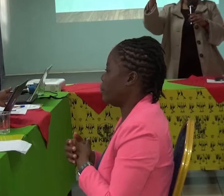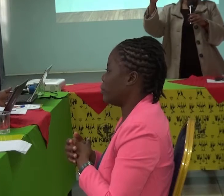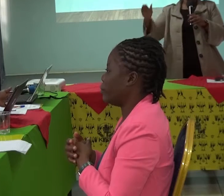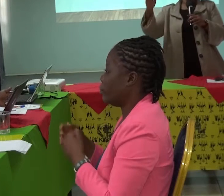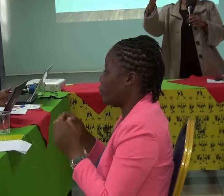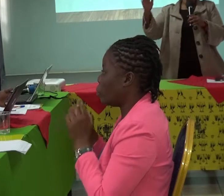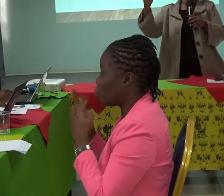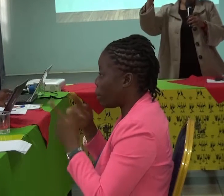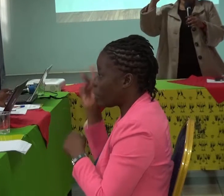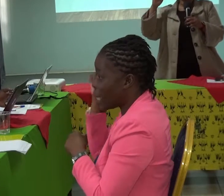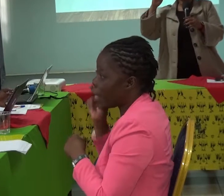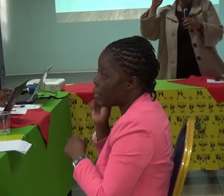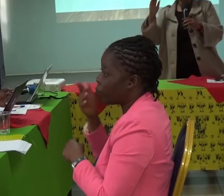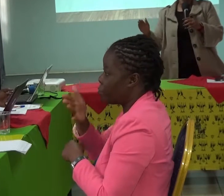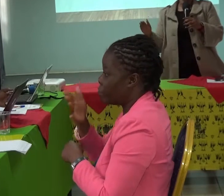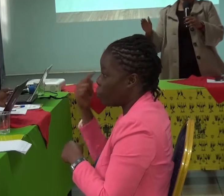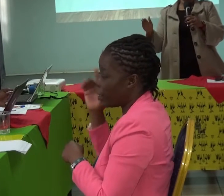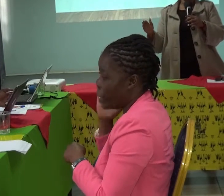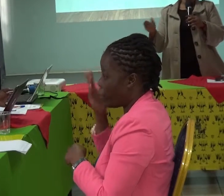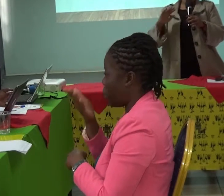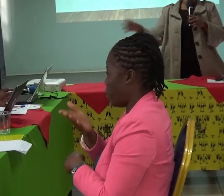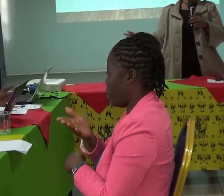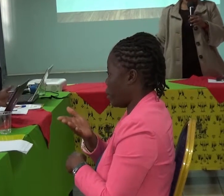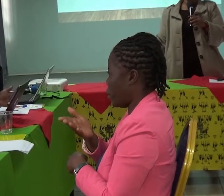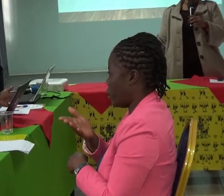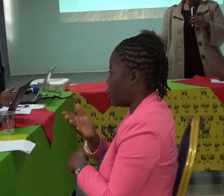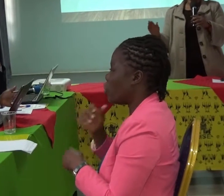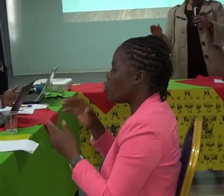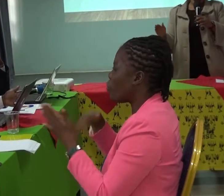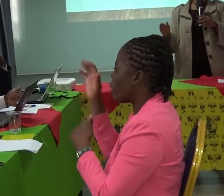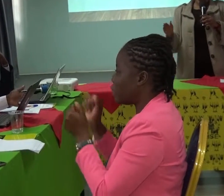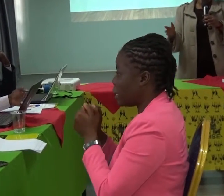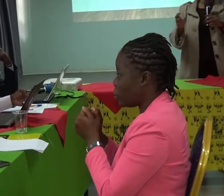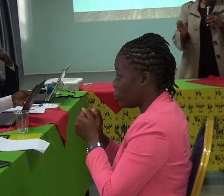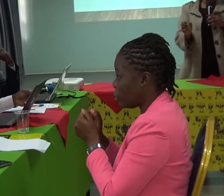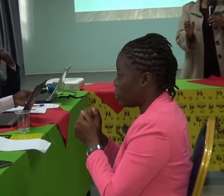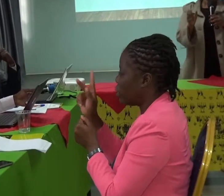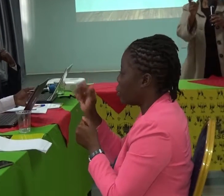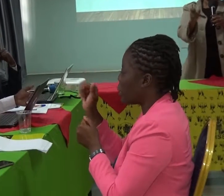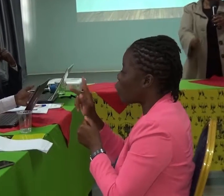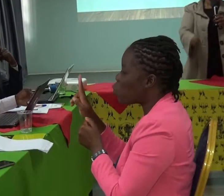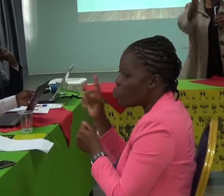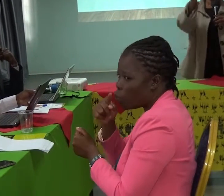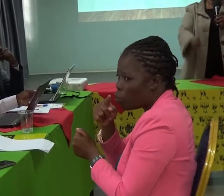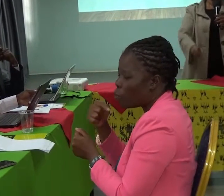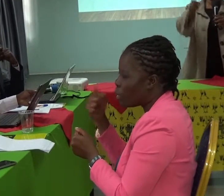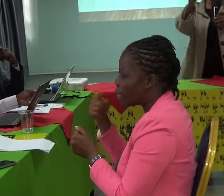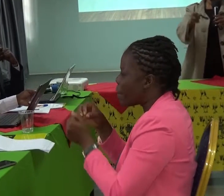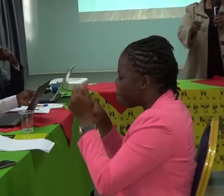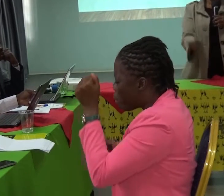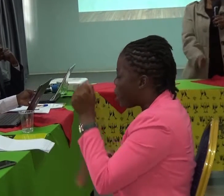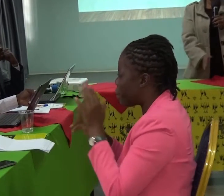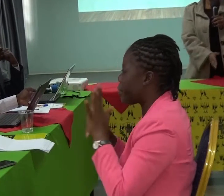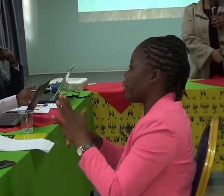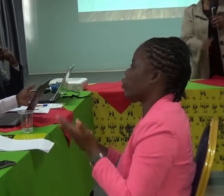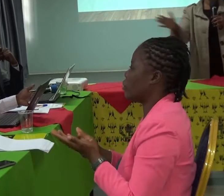Karen Technical Institute for the Deaf, they are not more than 10. Madam Kapu, we are saying poor representation.